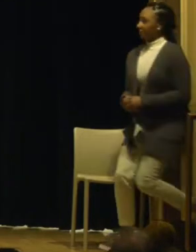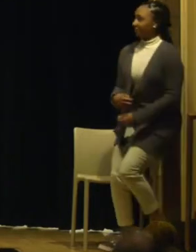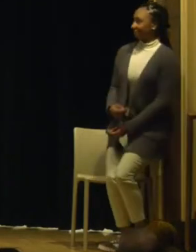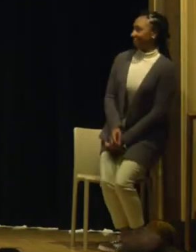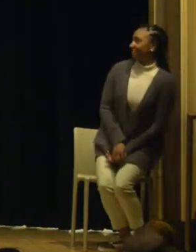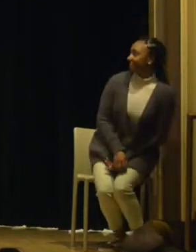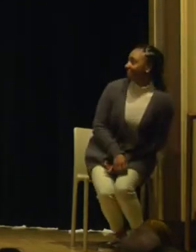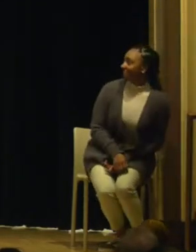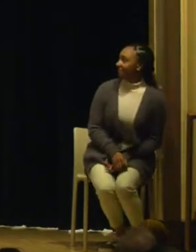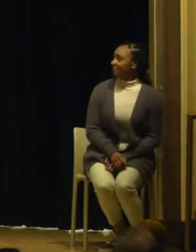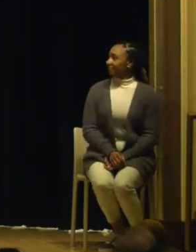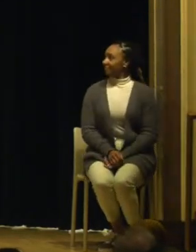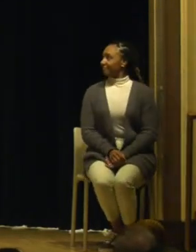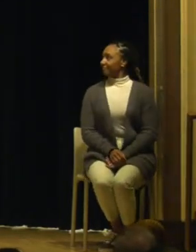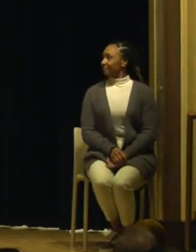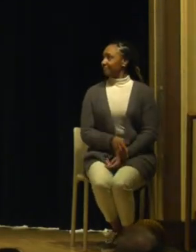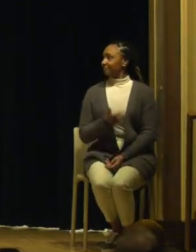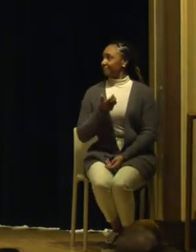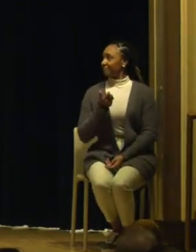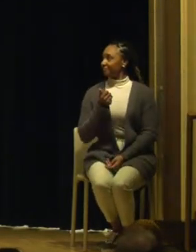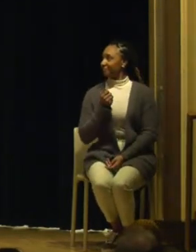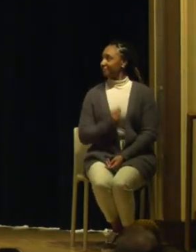Okay, ready?